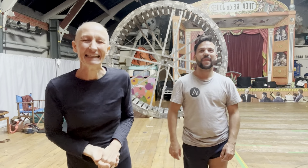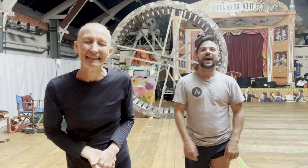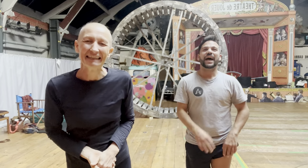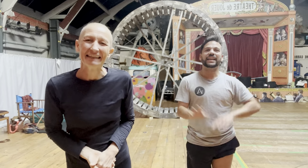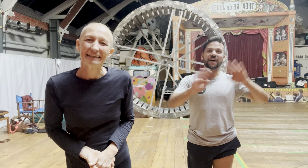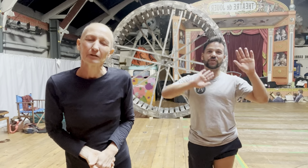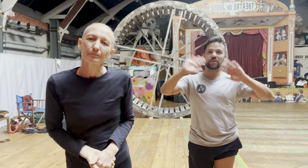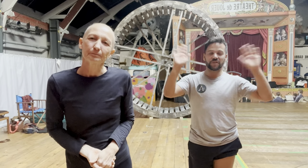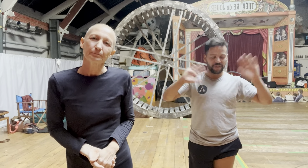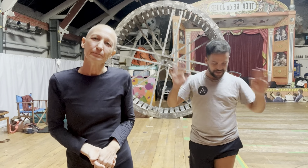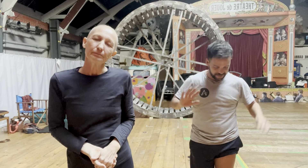And after we've done this